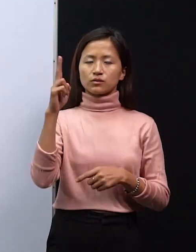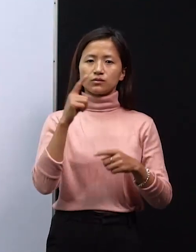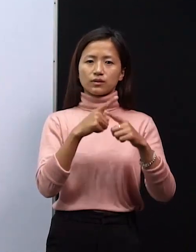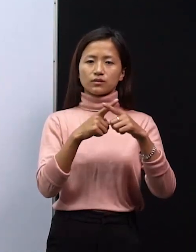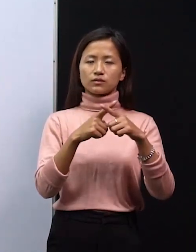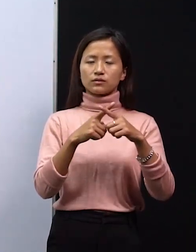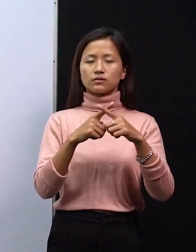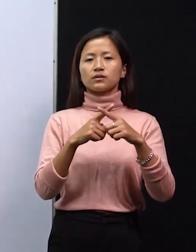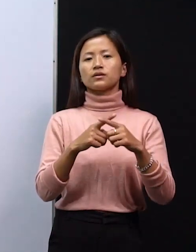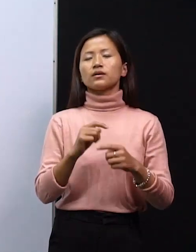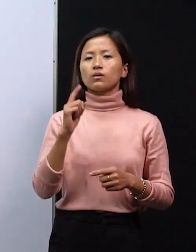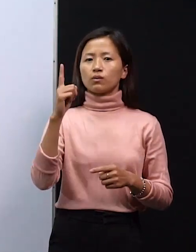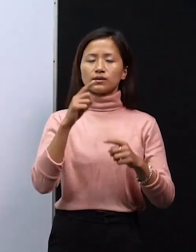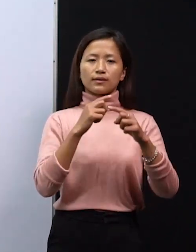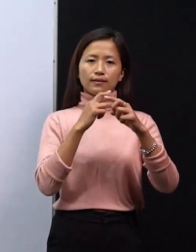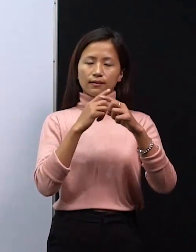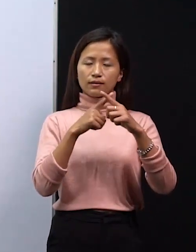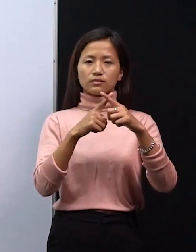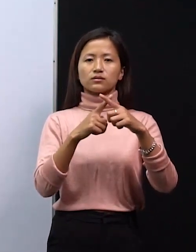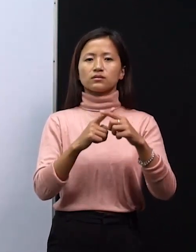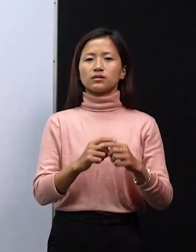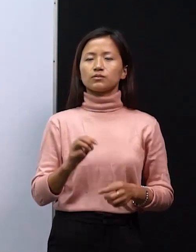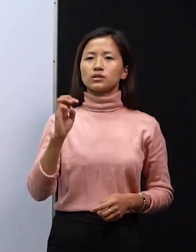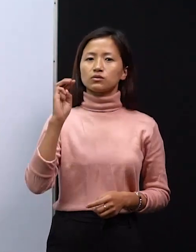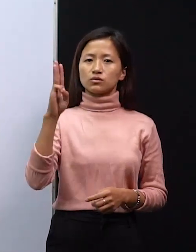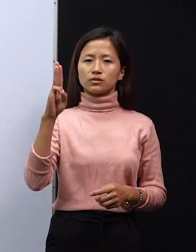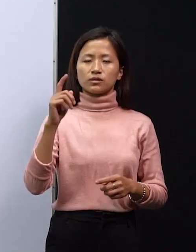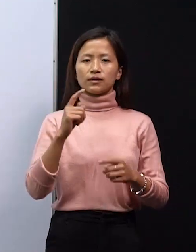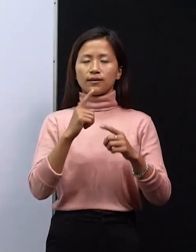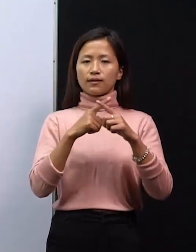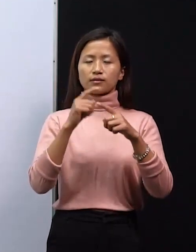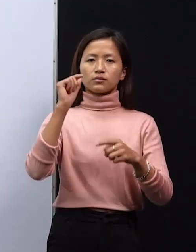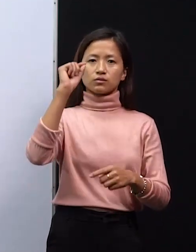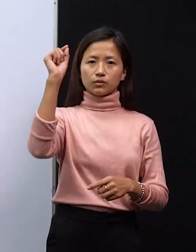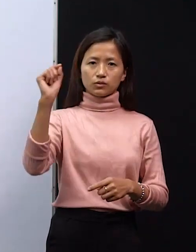here, so it will become 3x, that means x to the power 3,